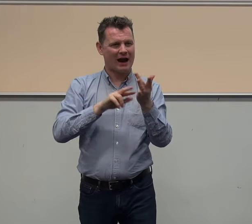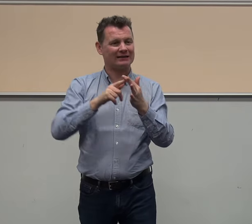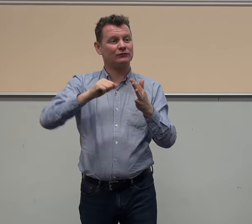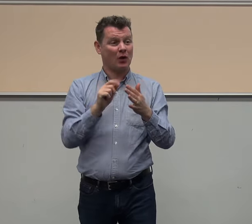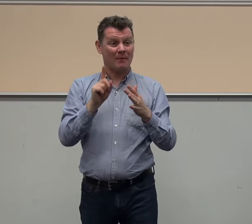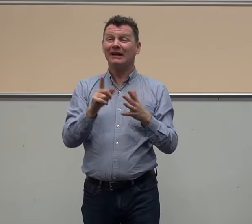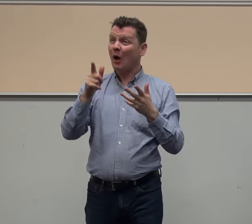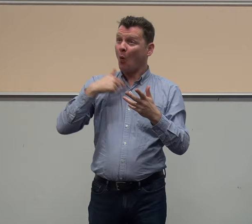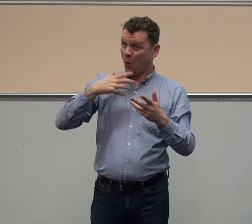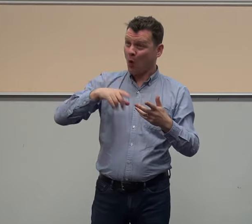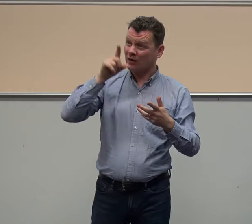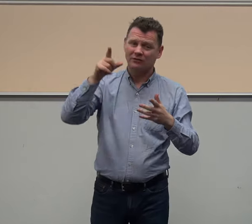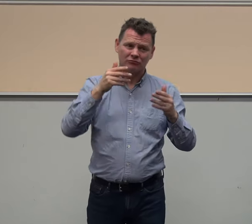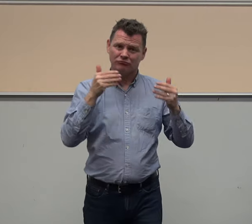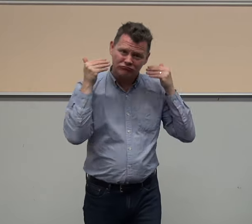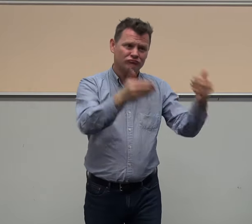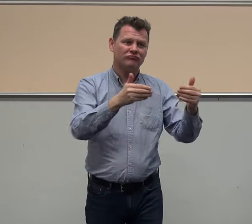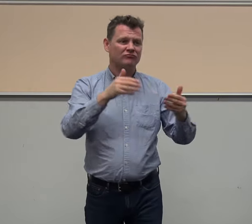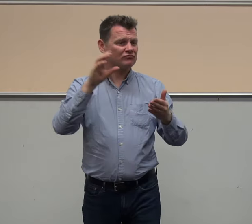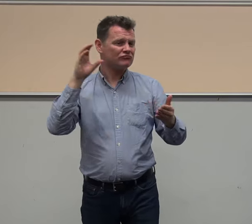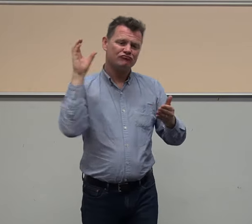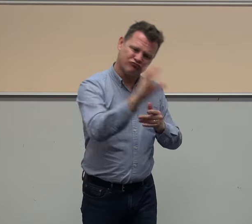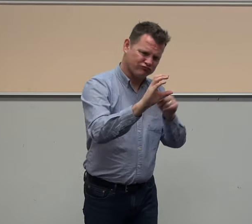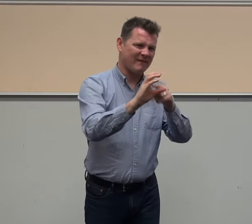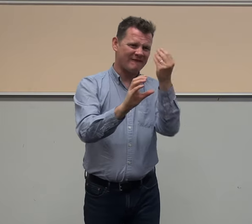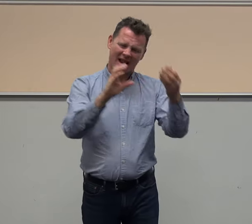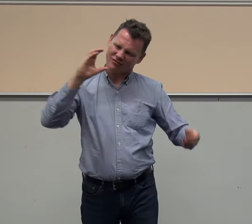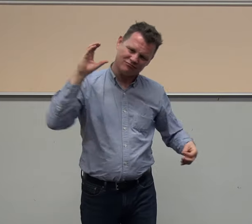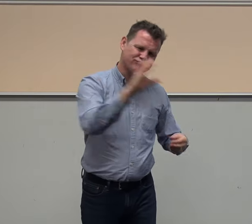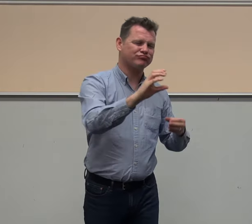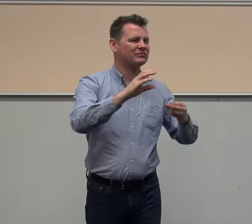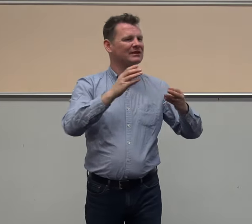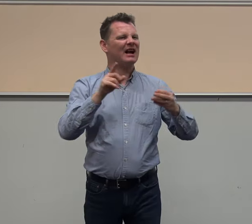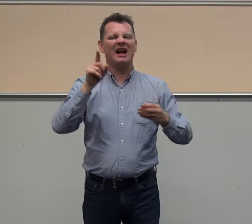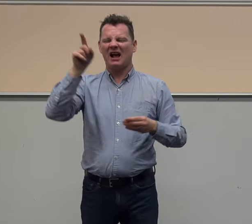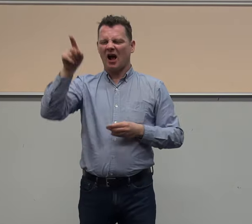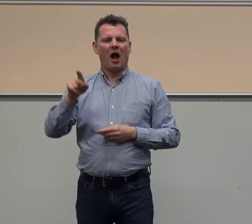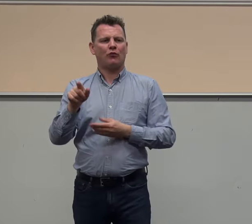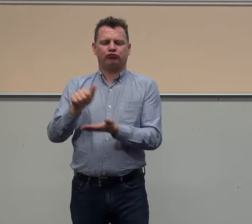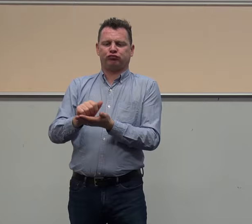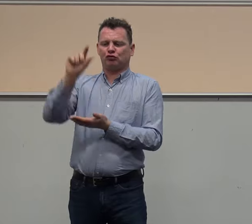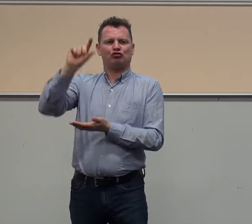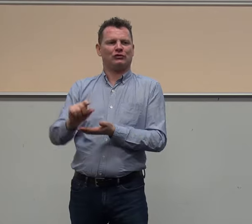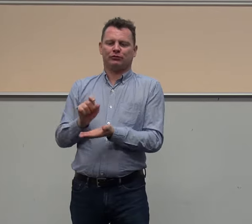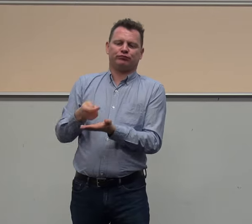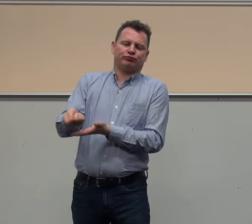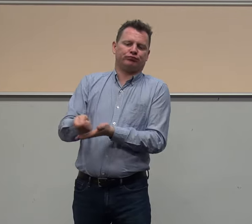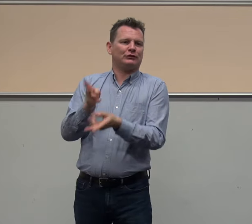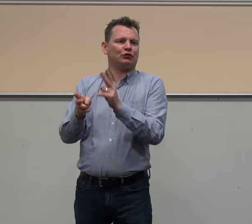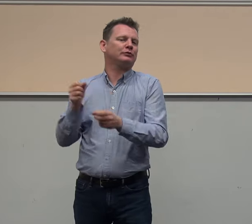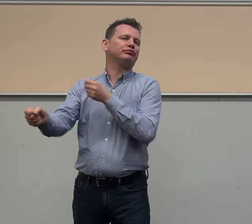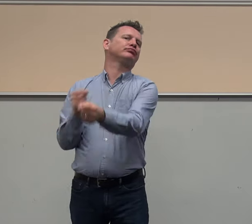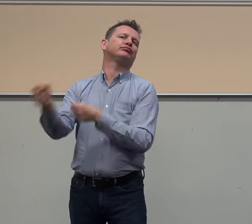that theatres are going to go for providing some kind of access as cheaply as they possibly can. And a lot of the feedback I've had back